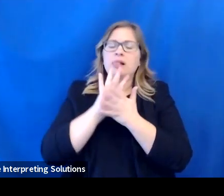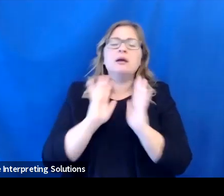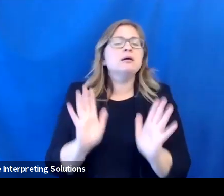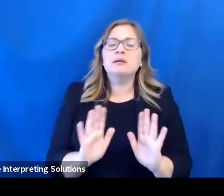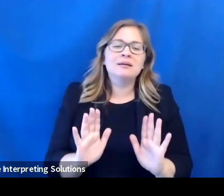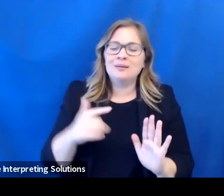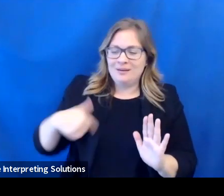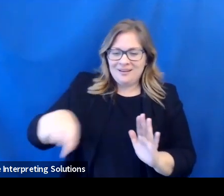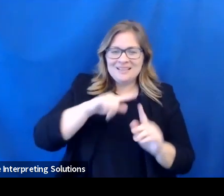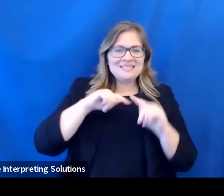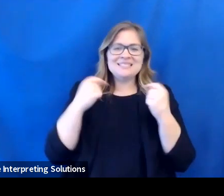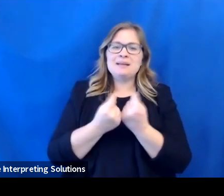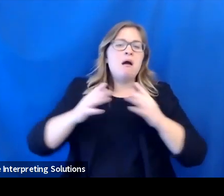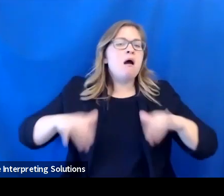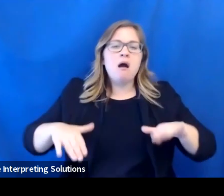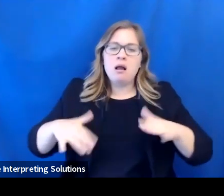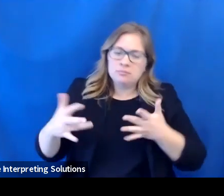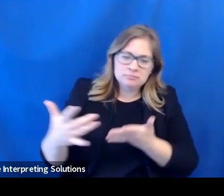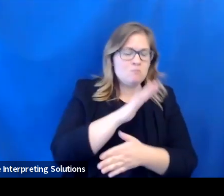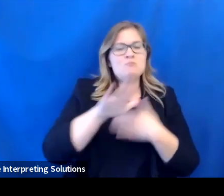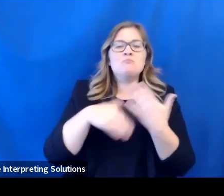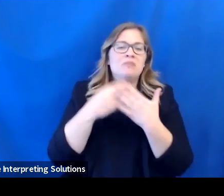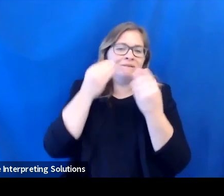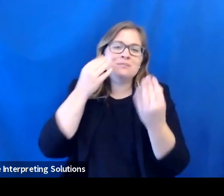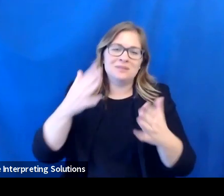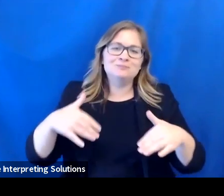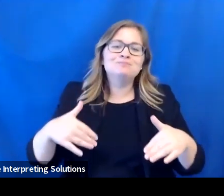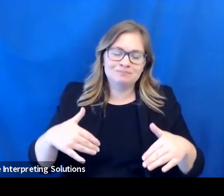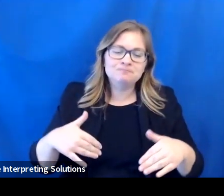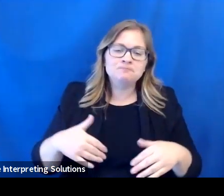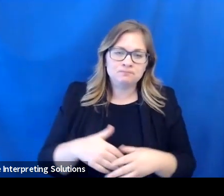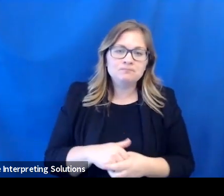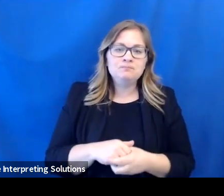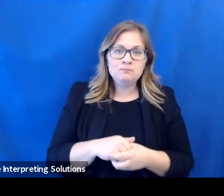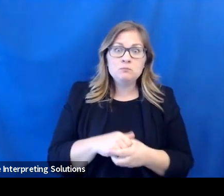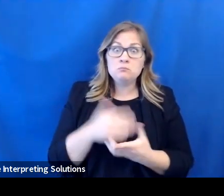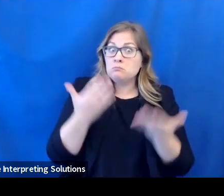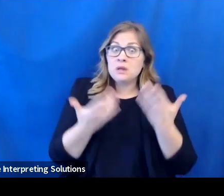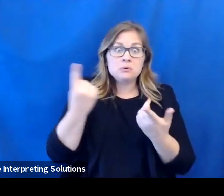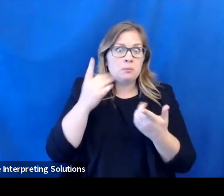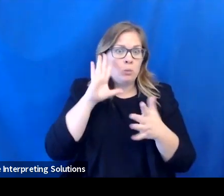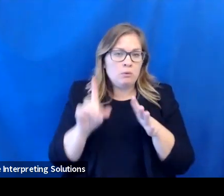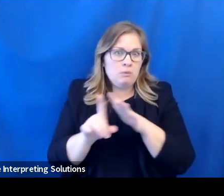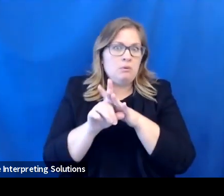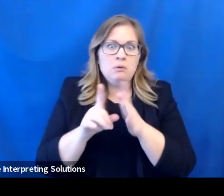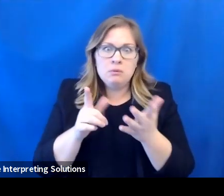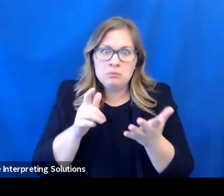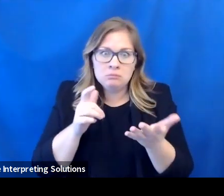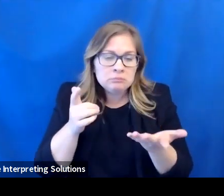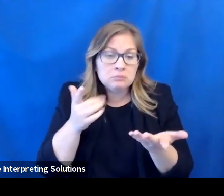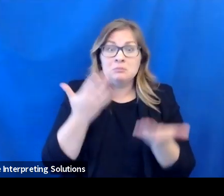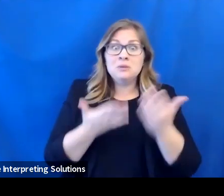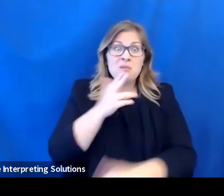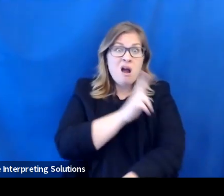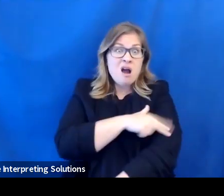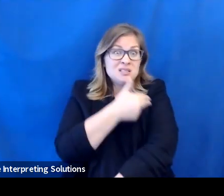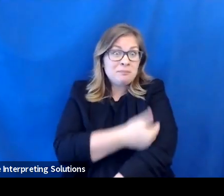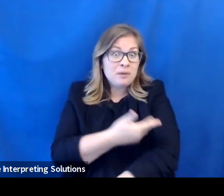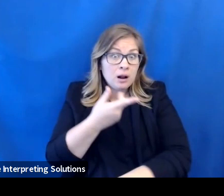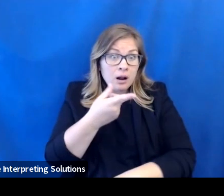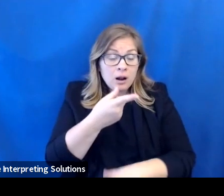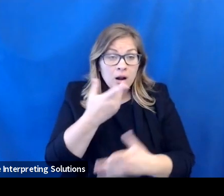through some unexpected things that we saw. We had shorter hospital stays, less fatalities, but we had a